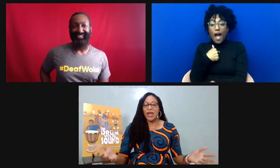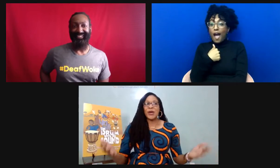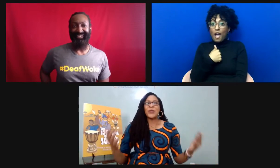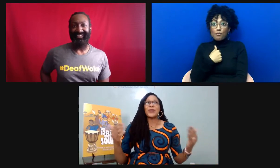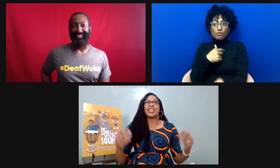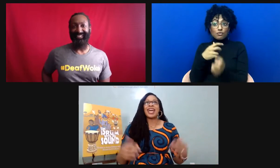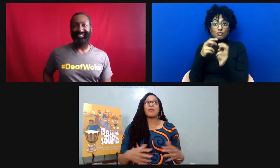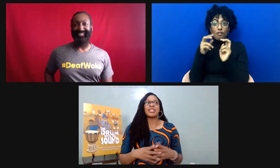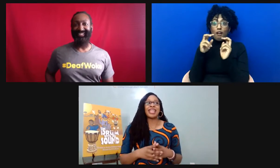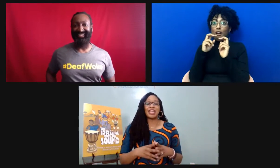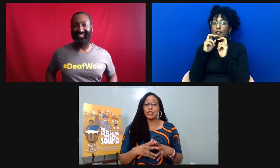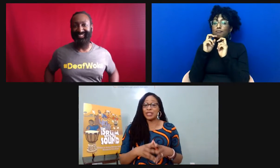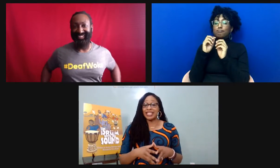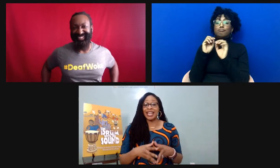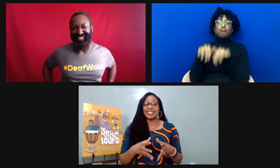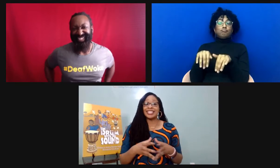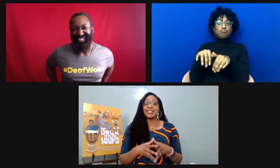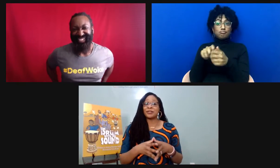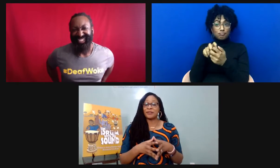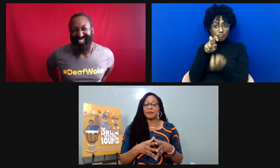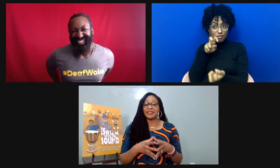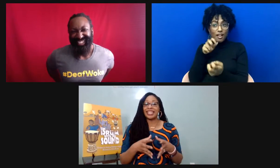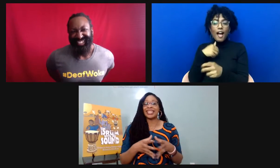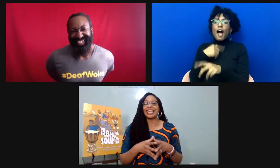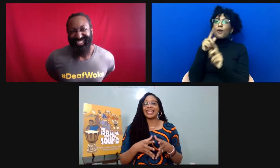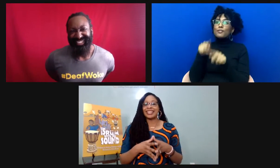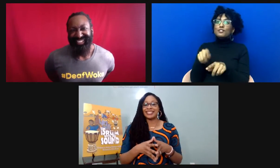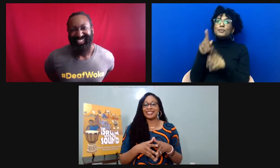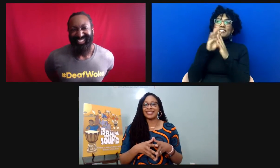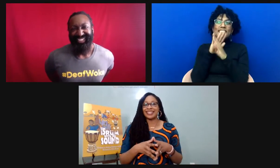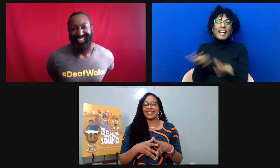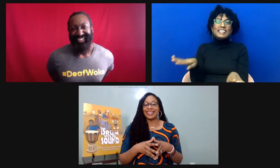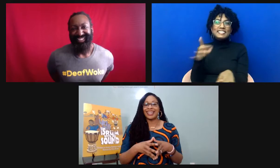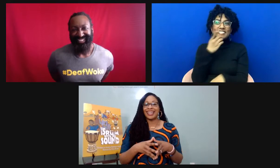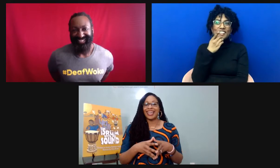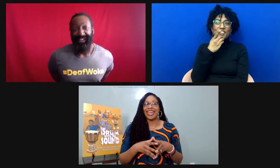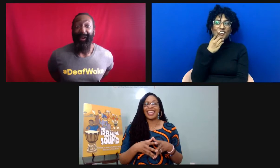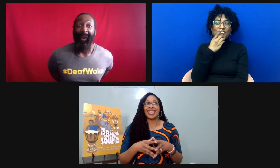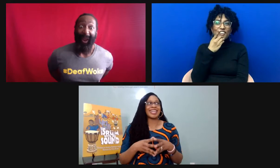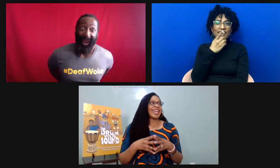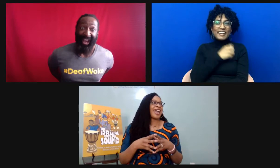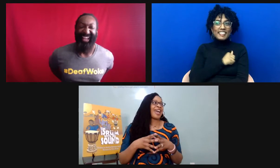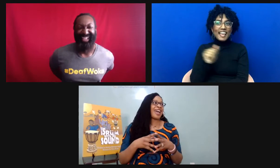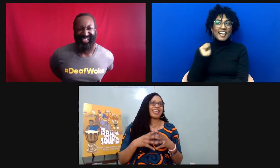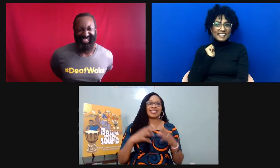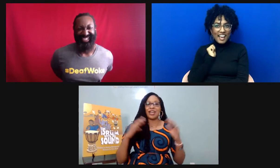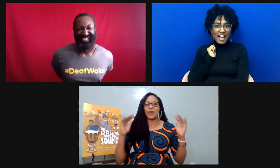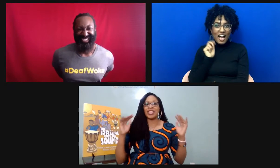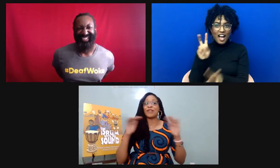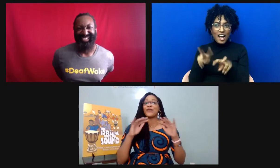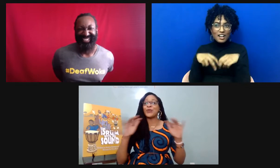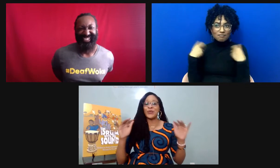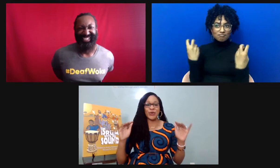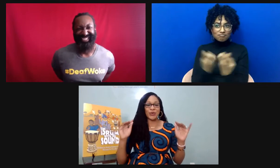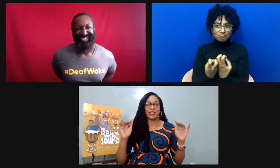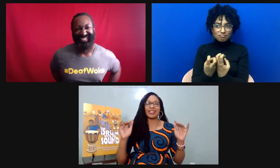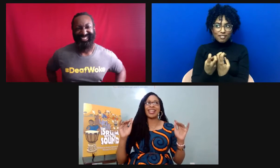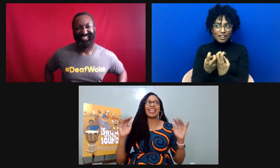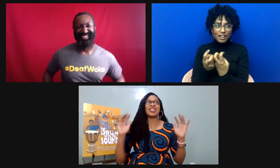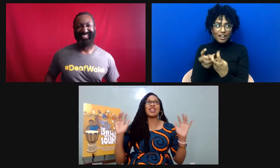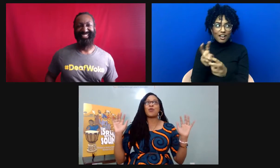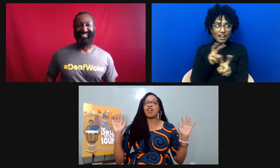again when I was taken to a silent dinner in Atlanta. And I saw in the food